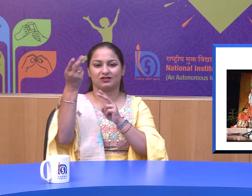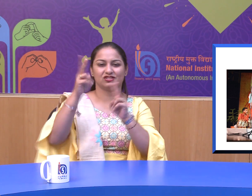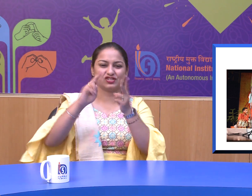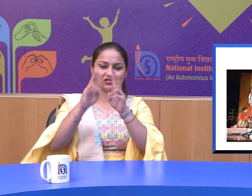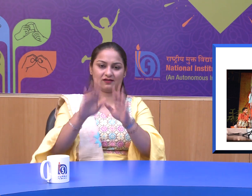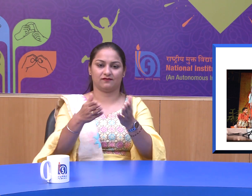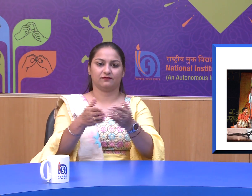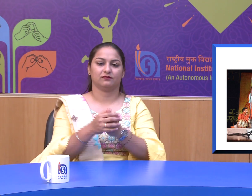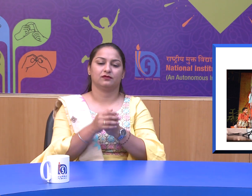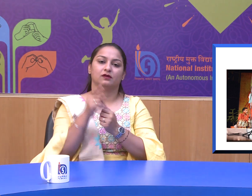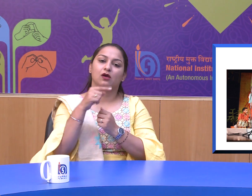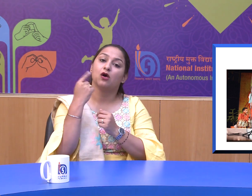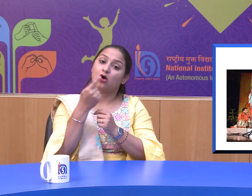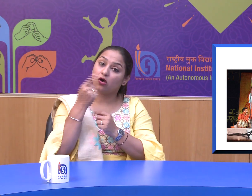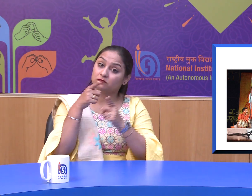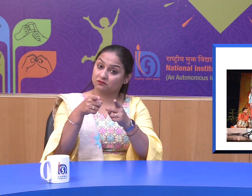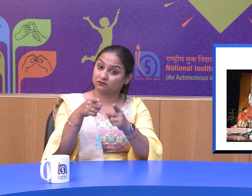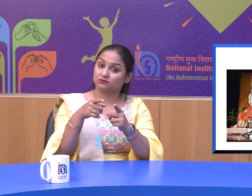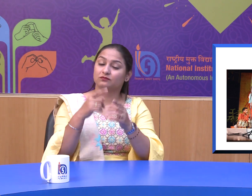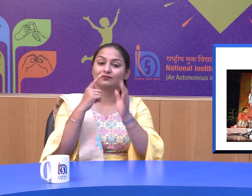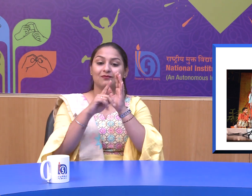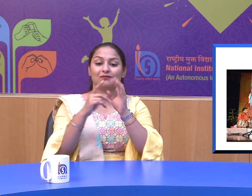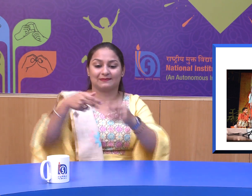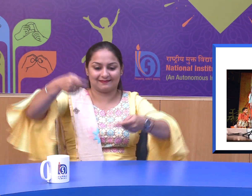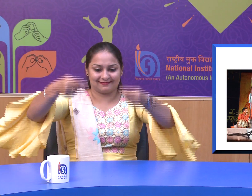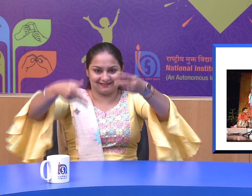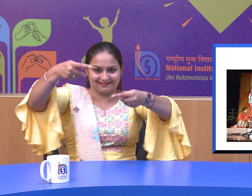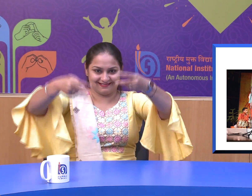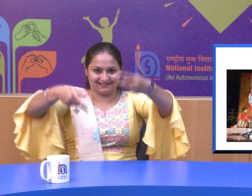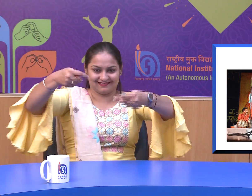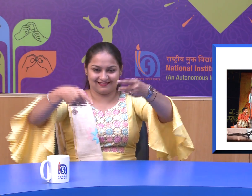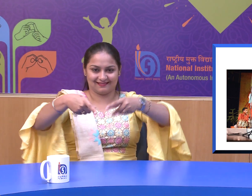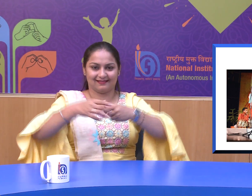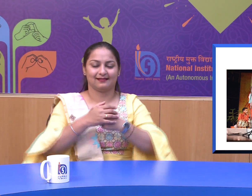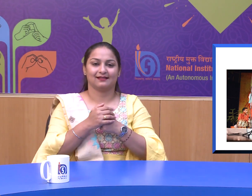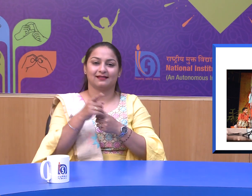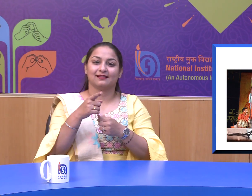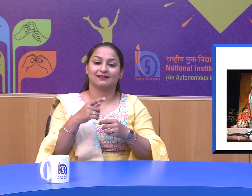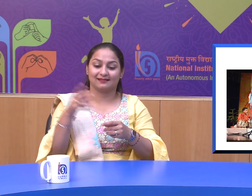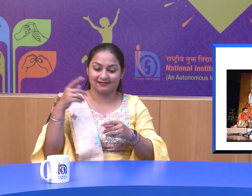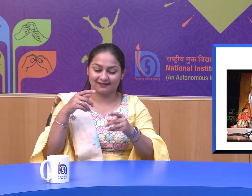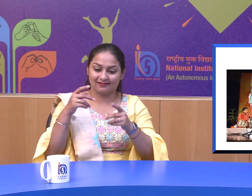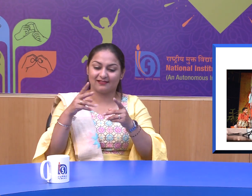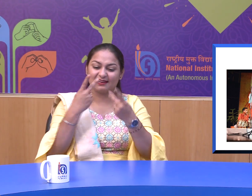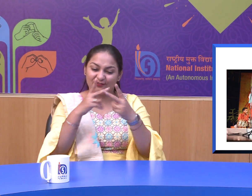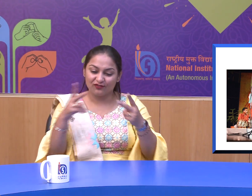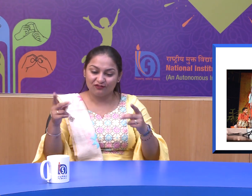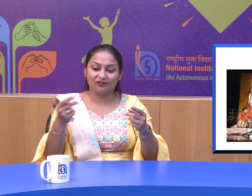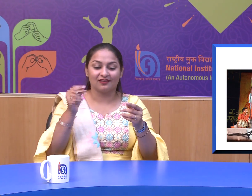So also he, puppeteer, the bard, and the mime moved from place